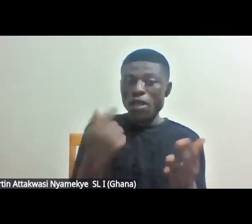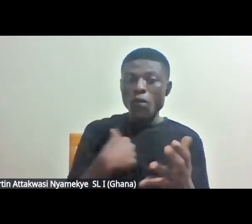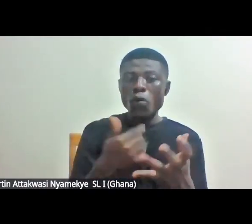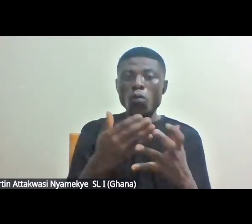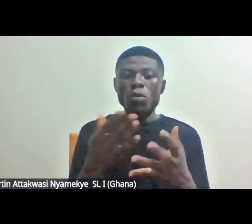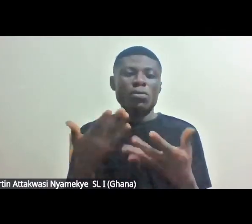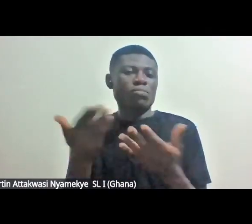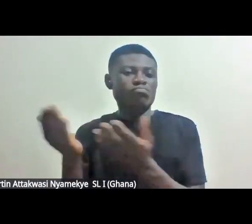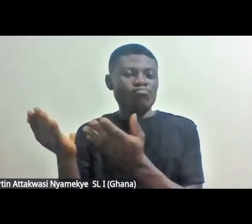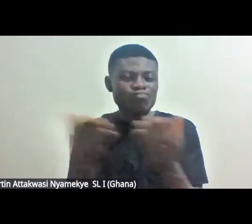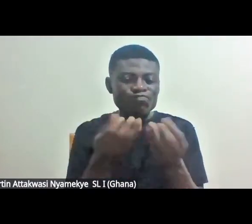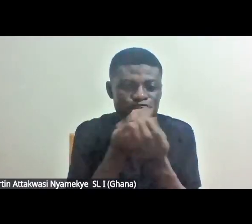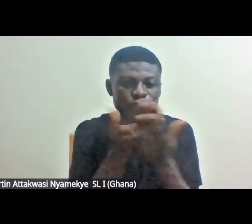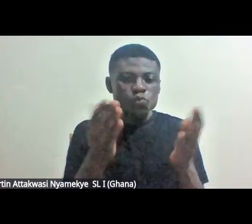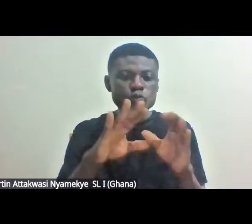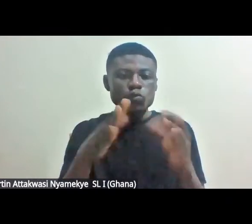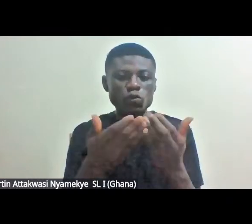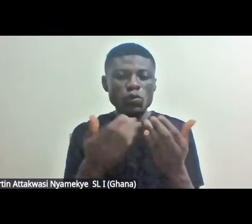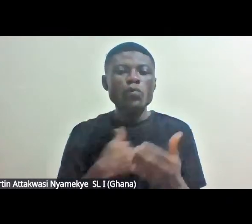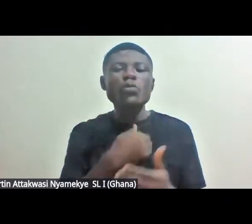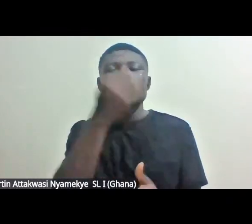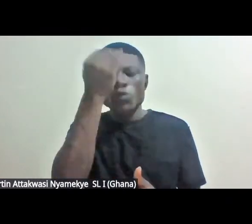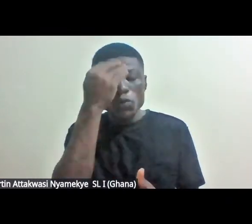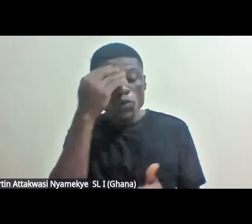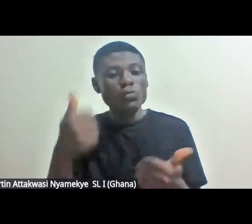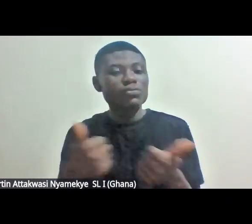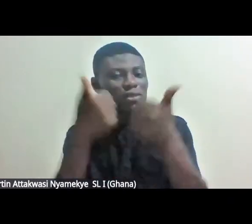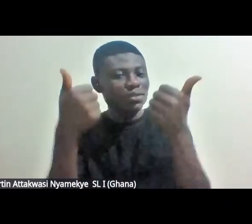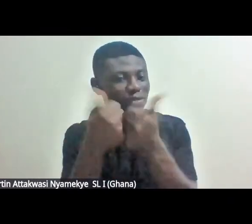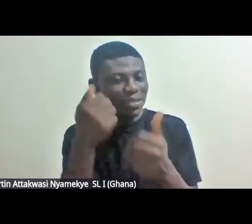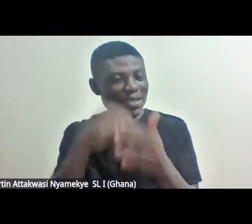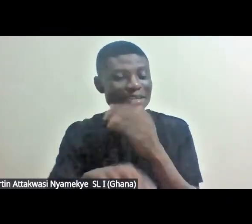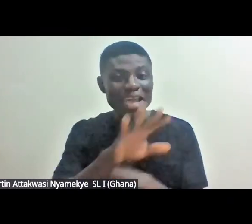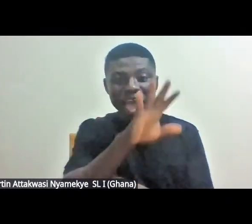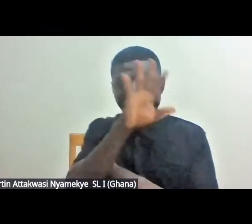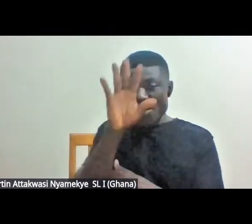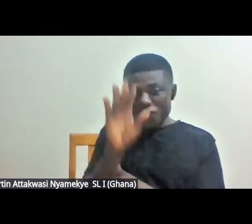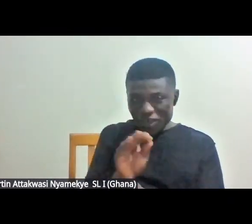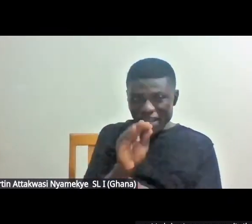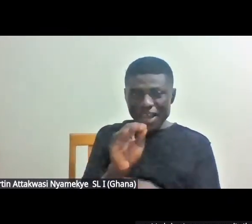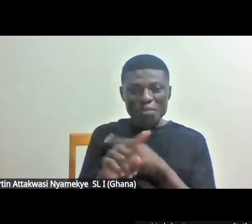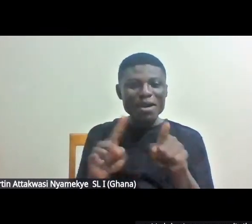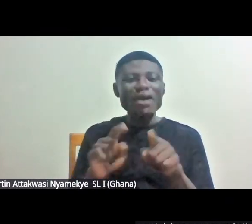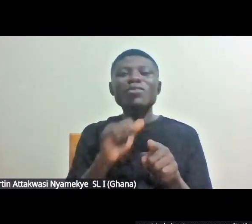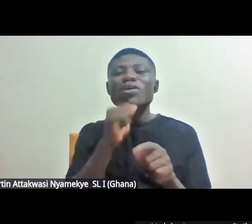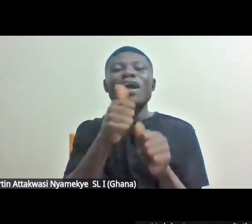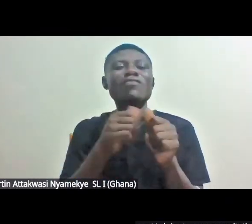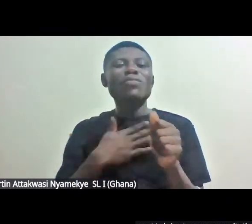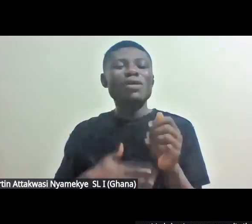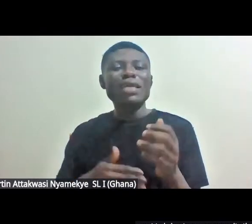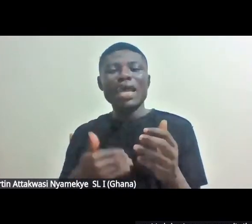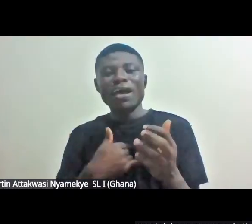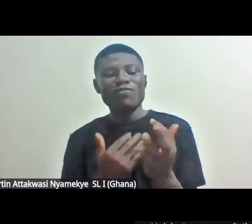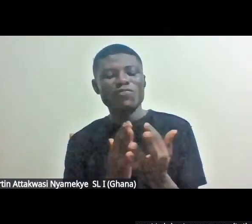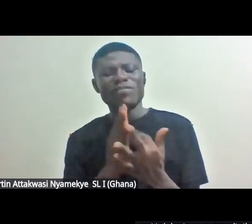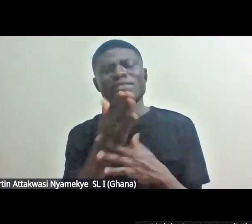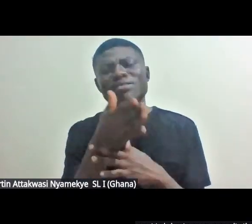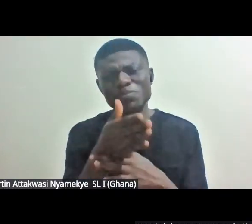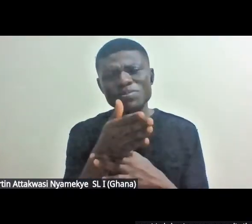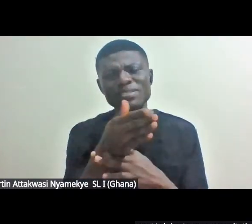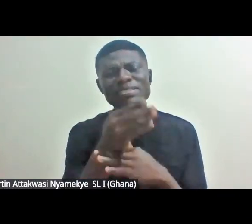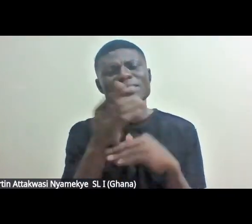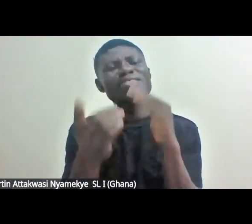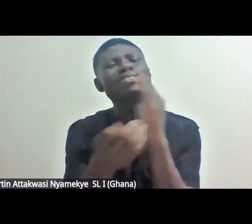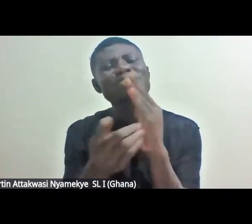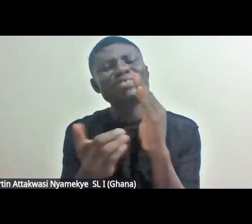our community that yes, we know the challenges in Africa, that not everybody have that accessibility into digital